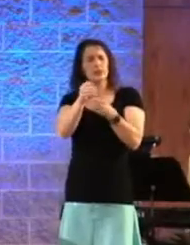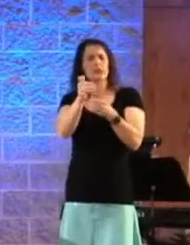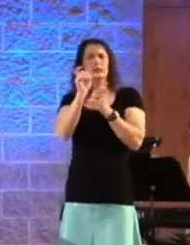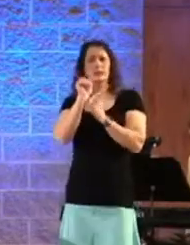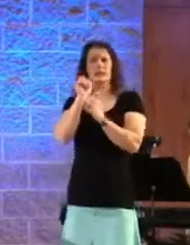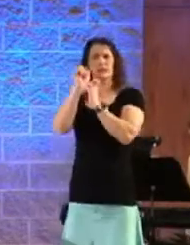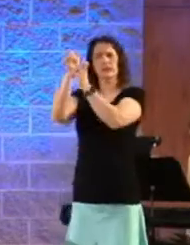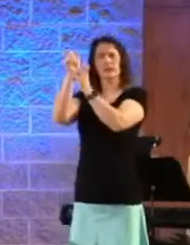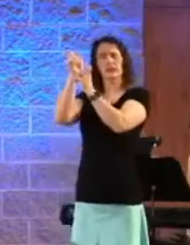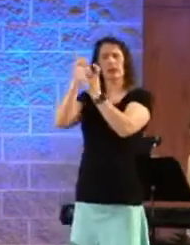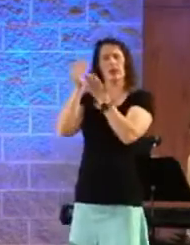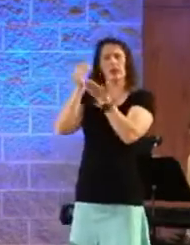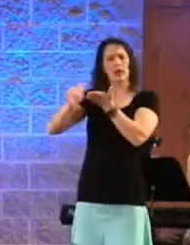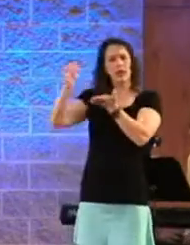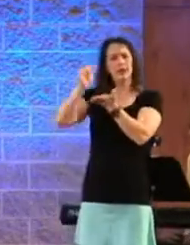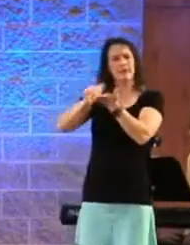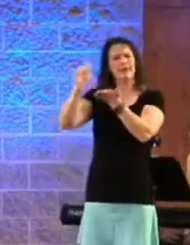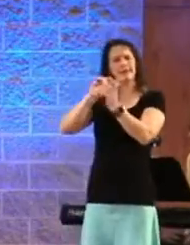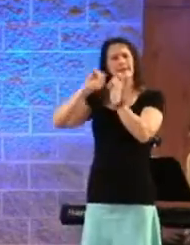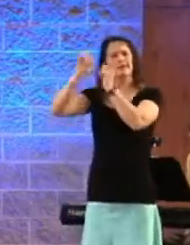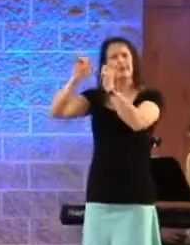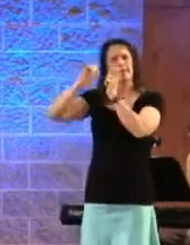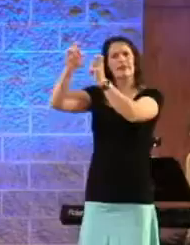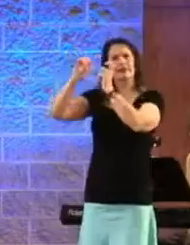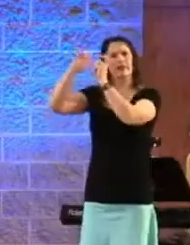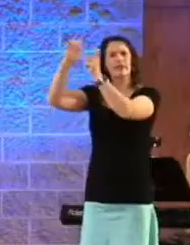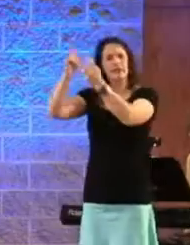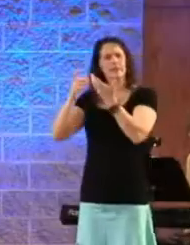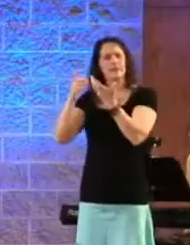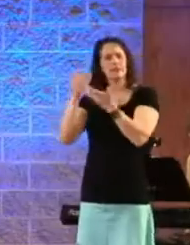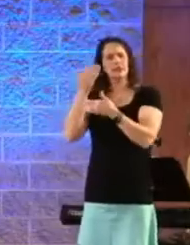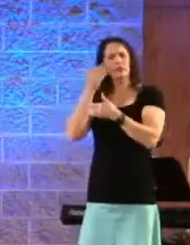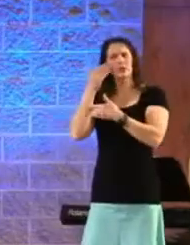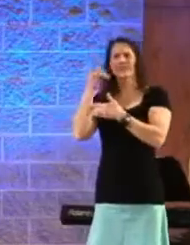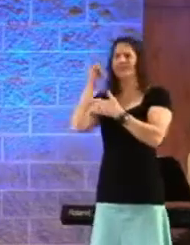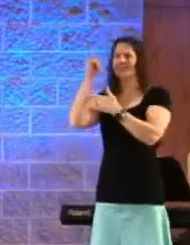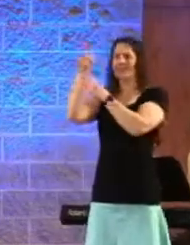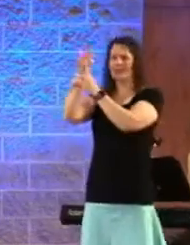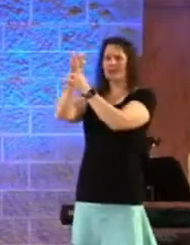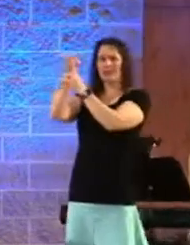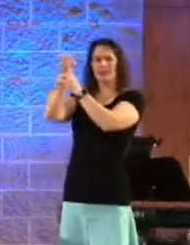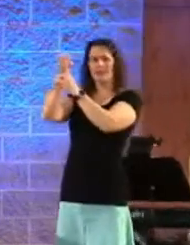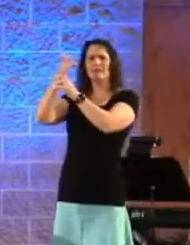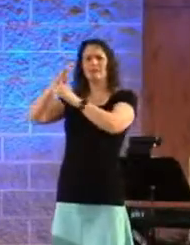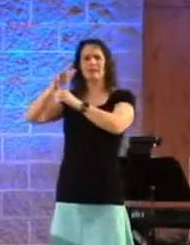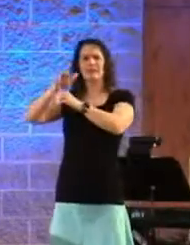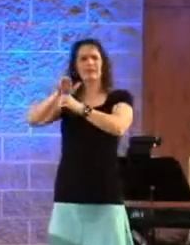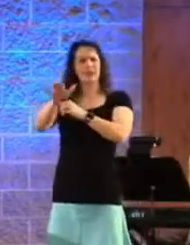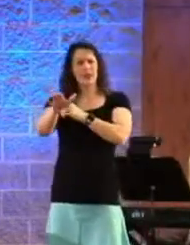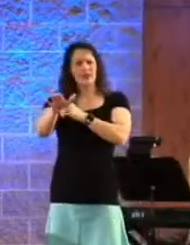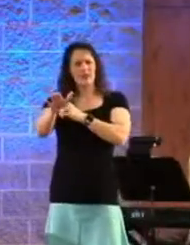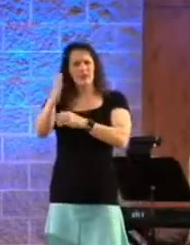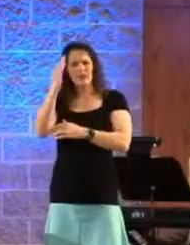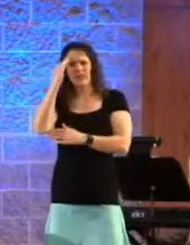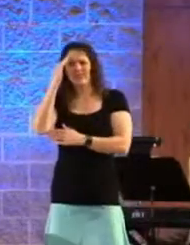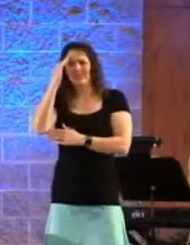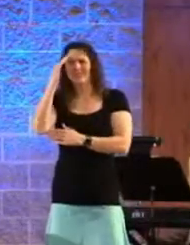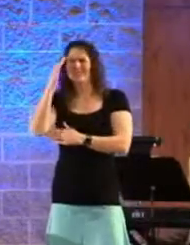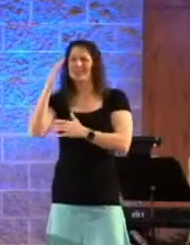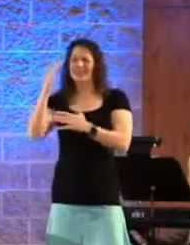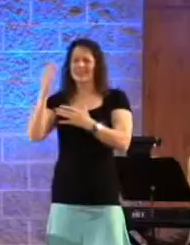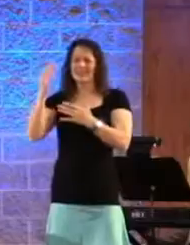again? Let's acknowledge that he is enough. Let's acknowledge as we sing this next song that he is